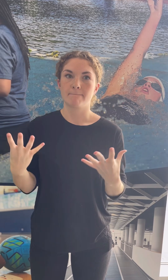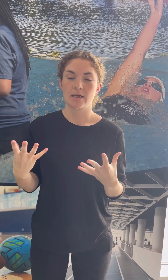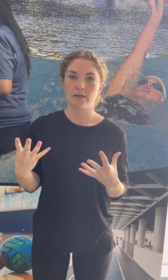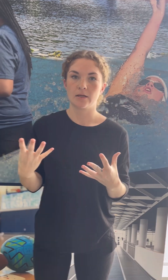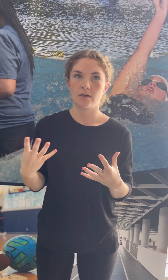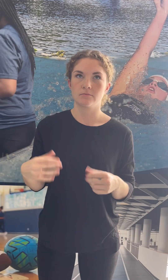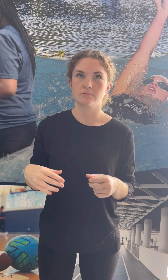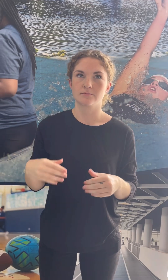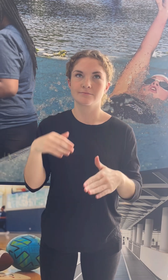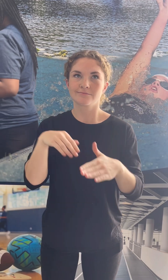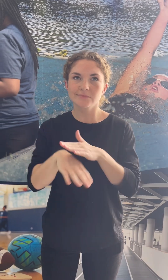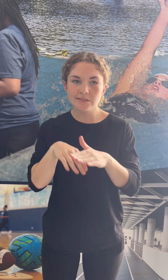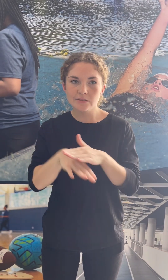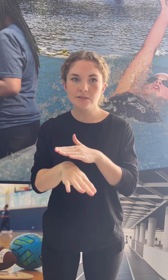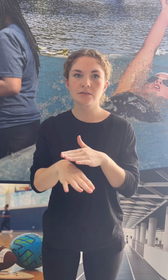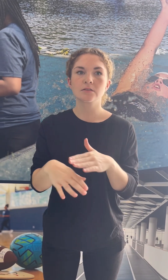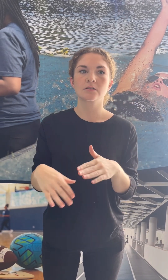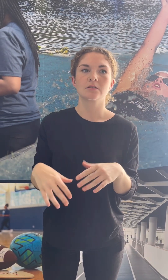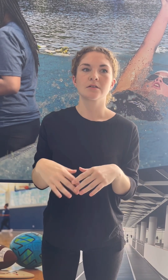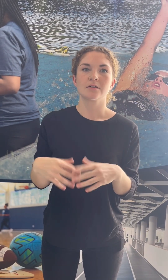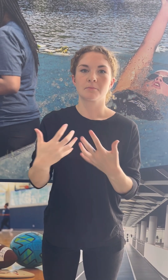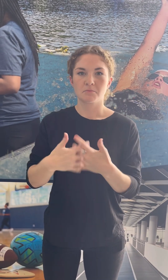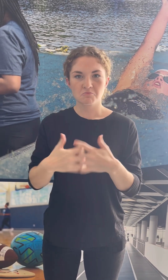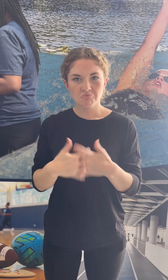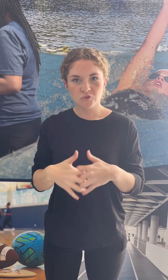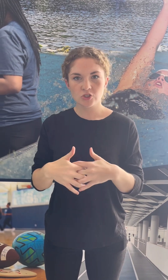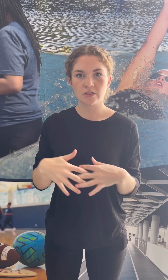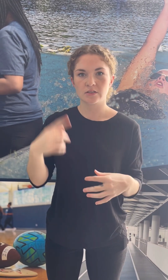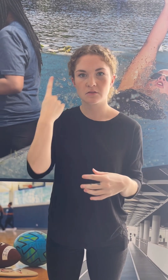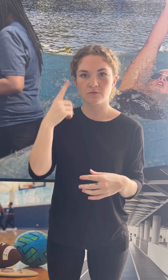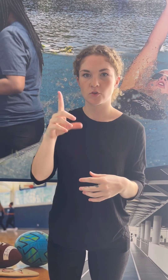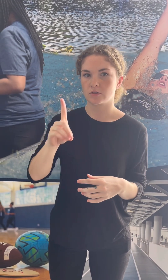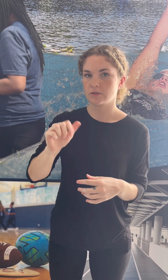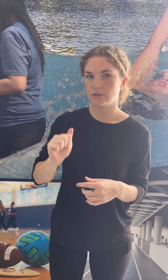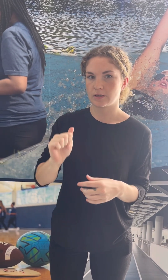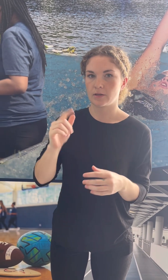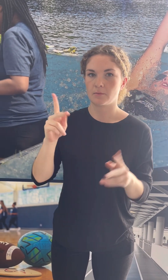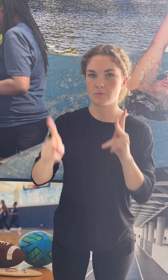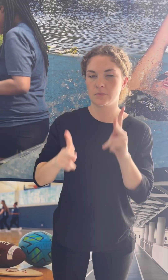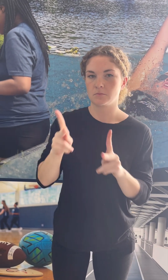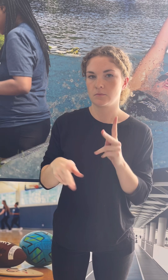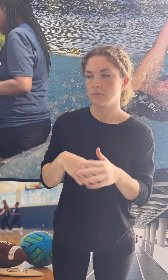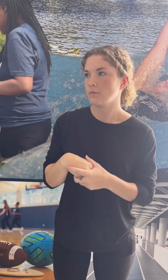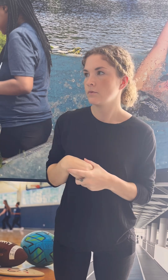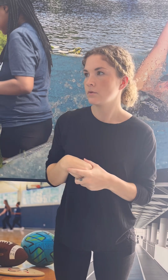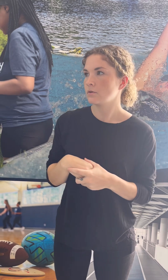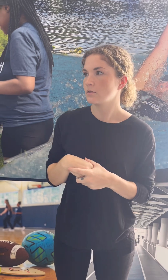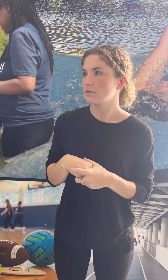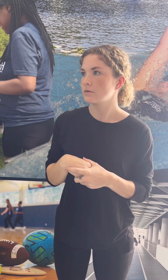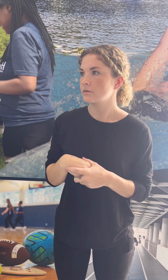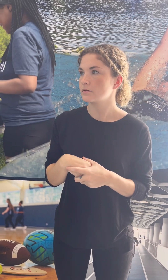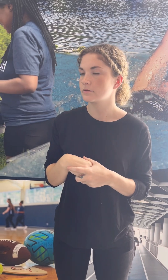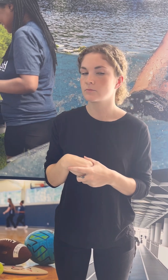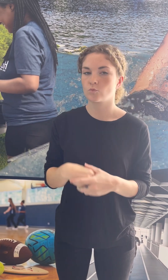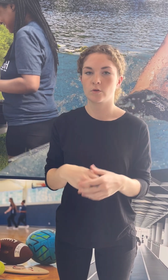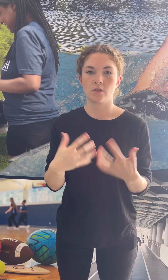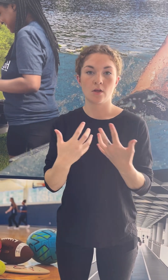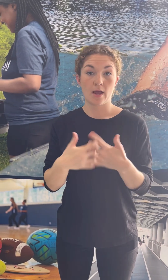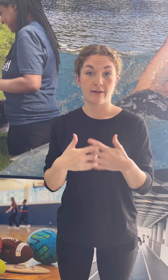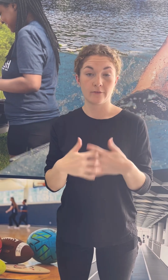in. Inside there, they have this futuristic egg called a bod pod, where it basically reads your body, and the staff here can interpret